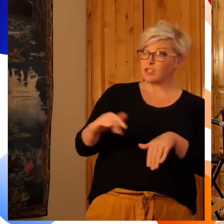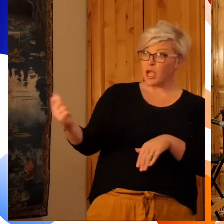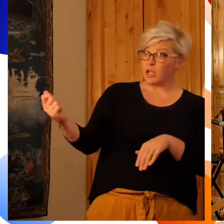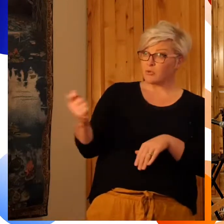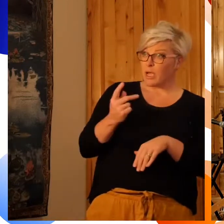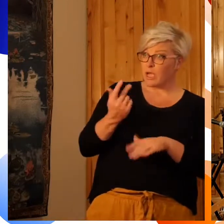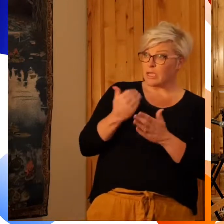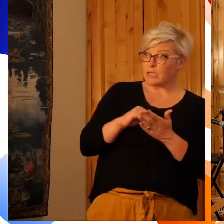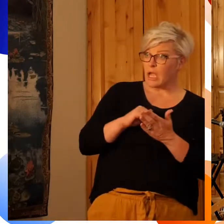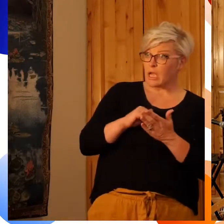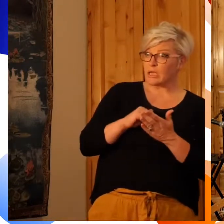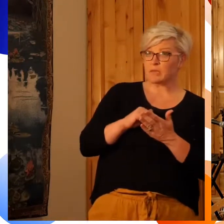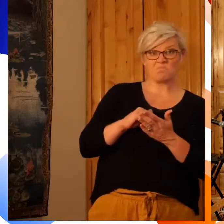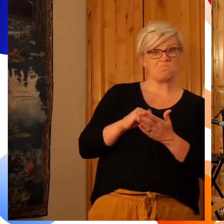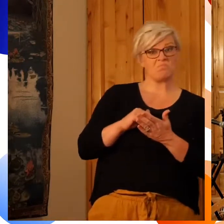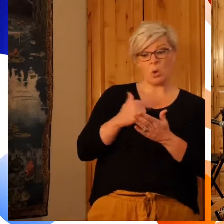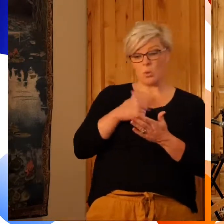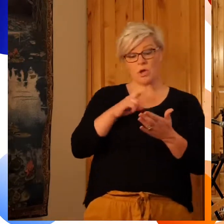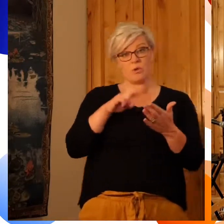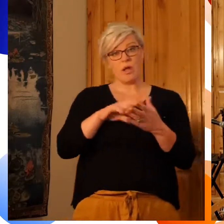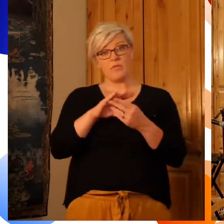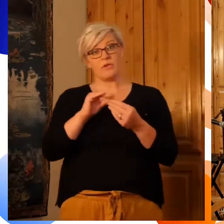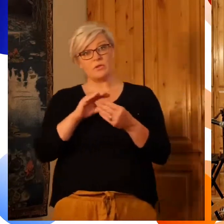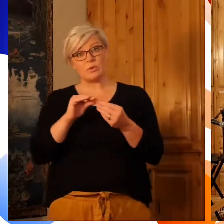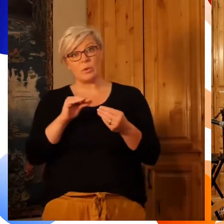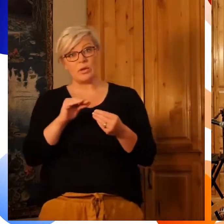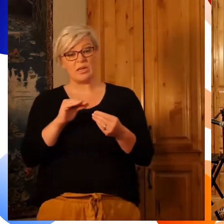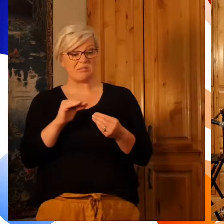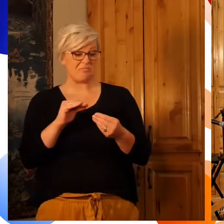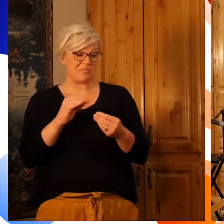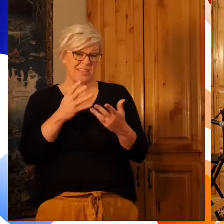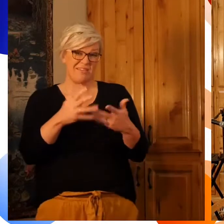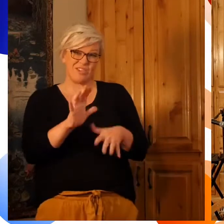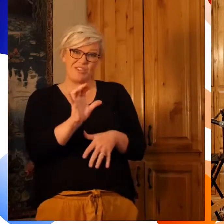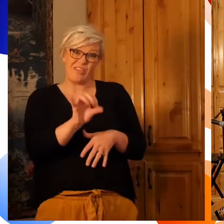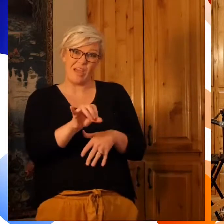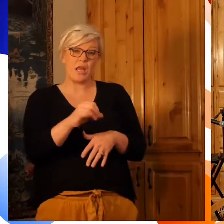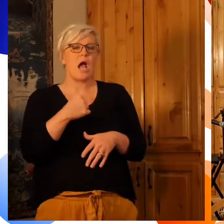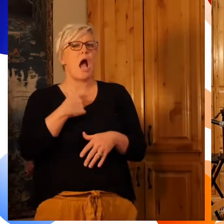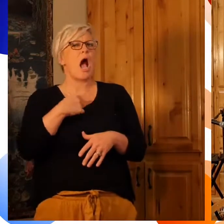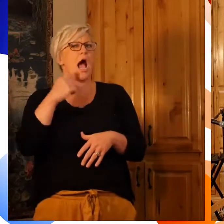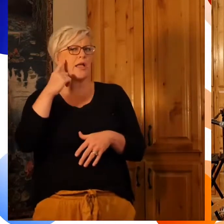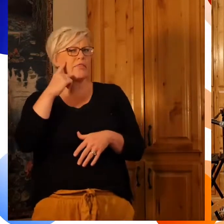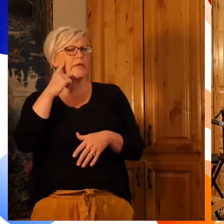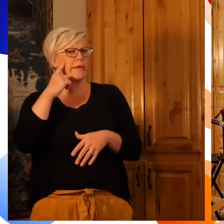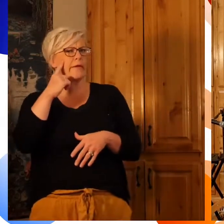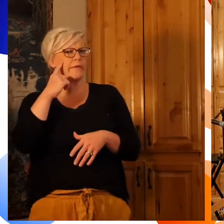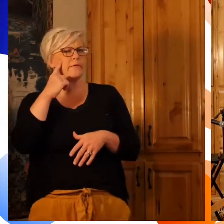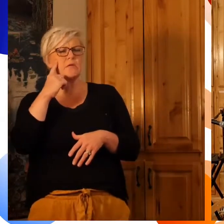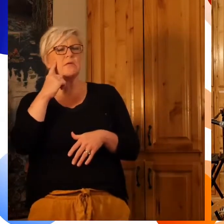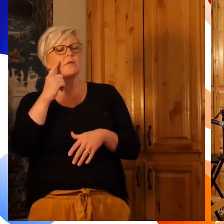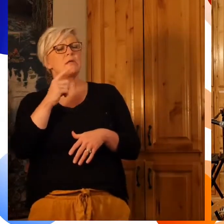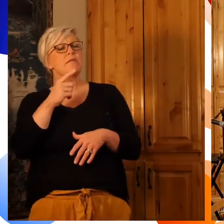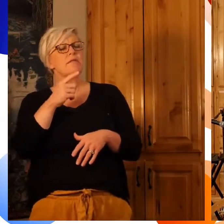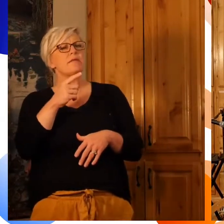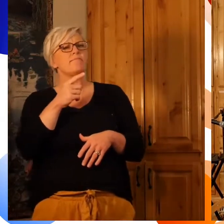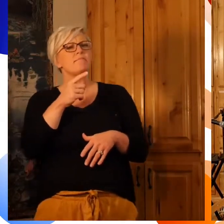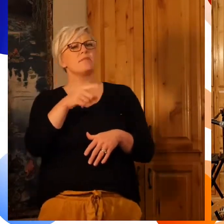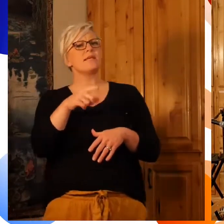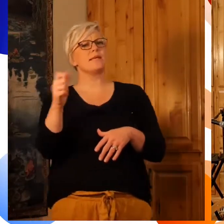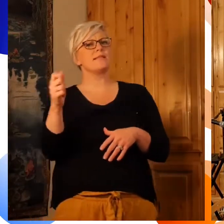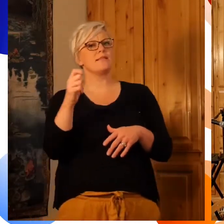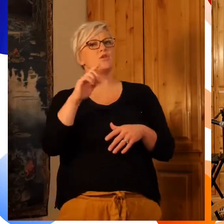it ended. I would like to think he was. My brother was a changeling, and we never did that to him. So this next